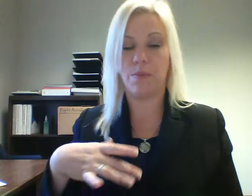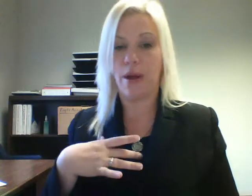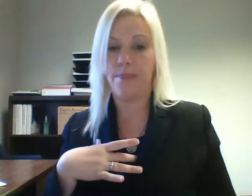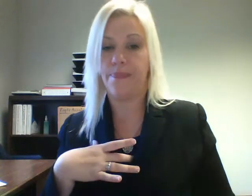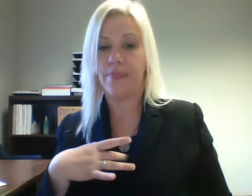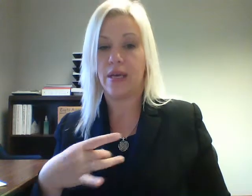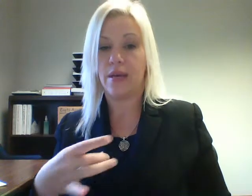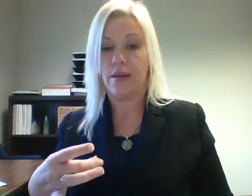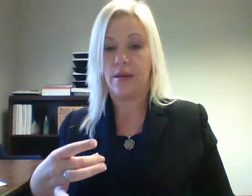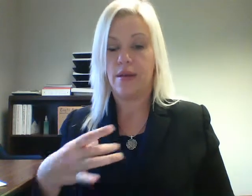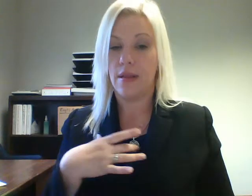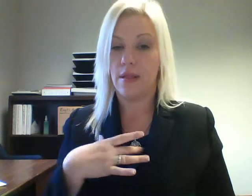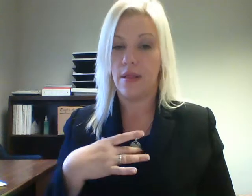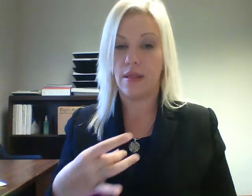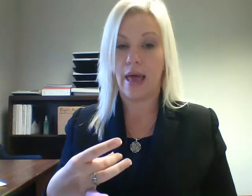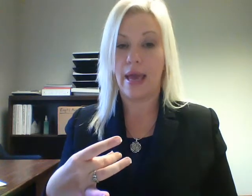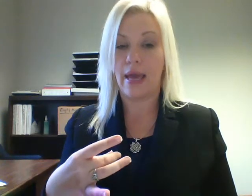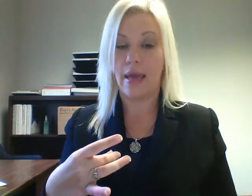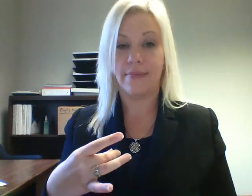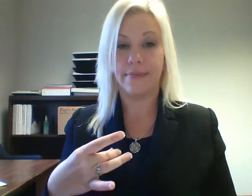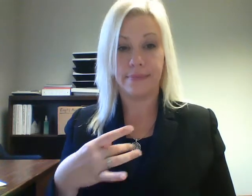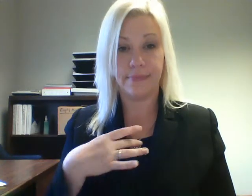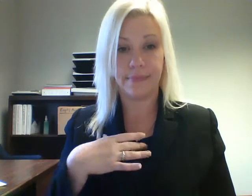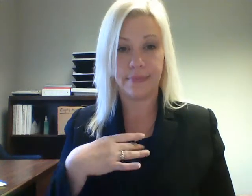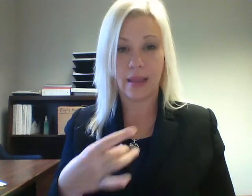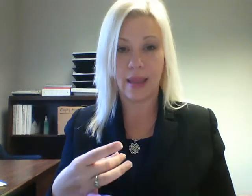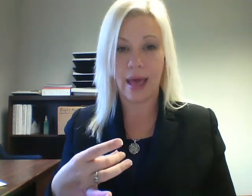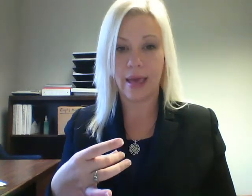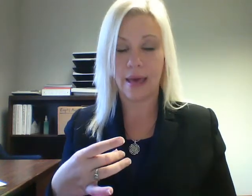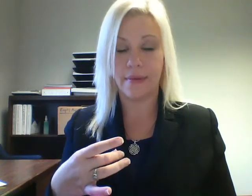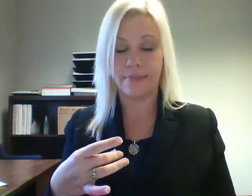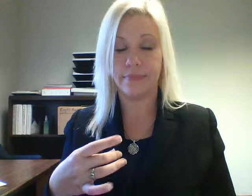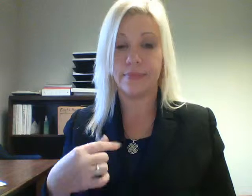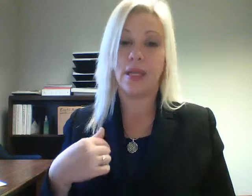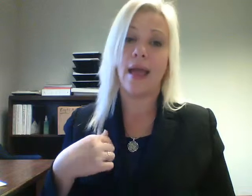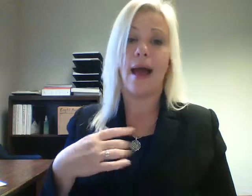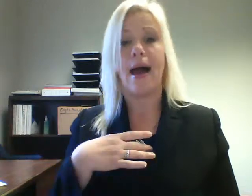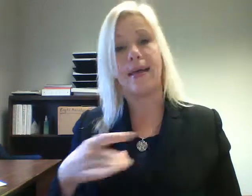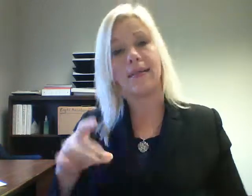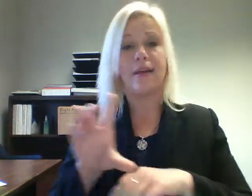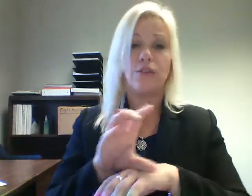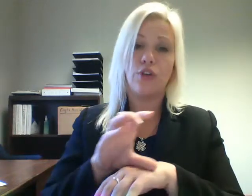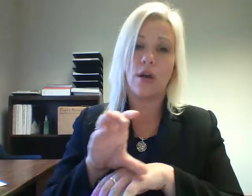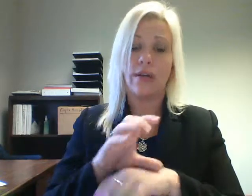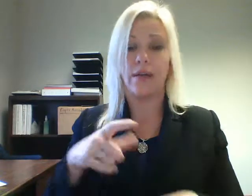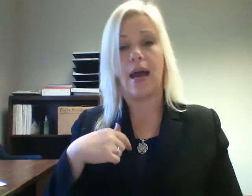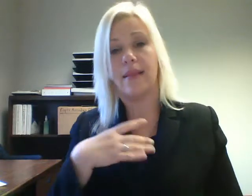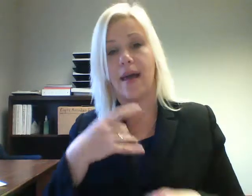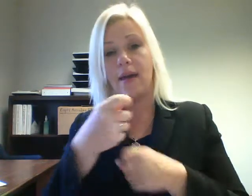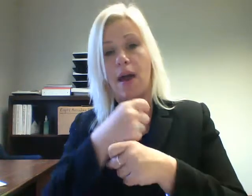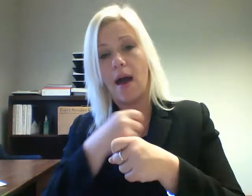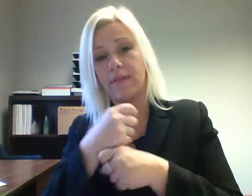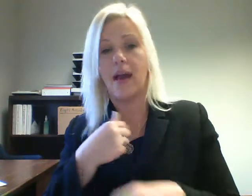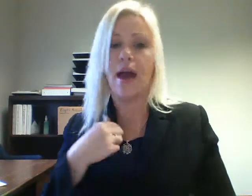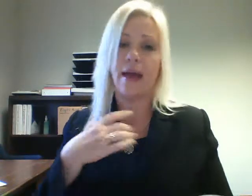right? Like. Like. I like chocolate. I like coffee. I